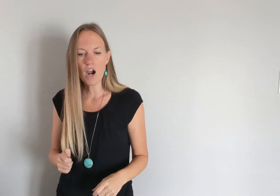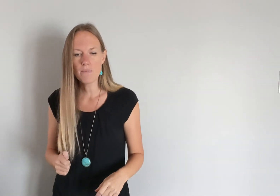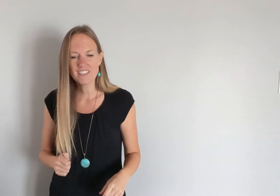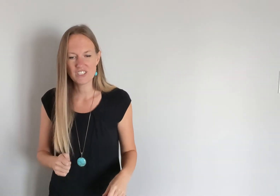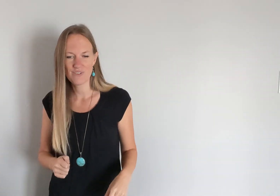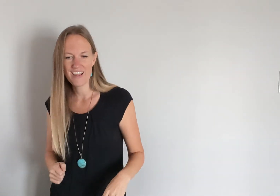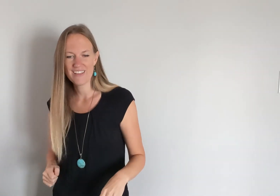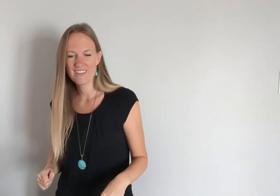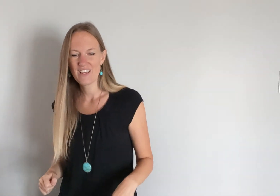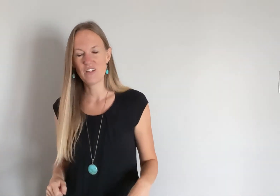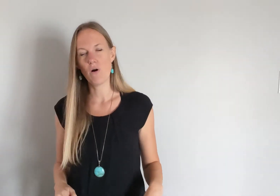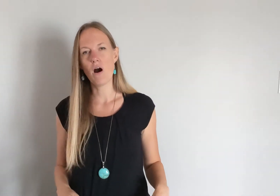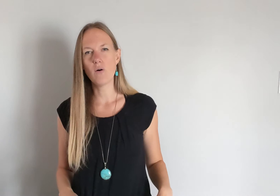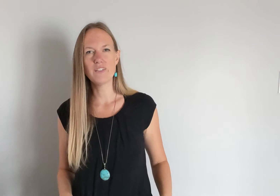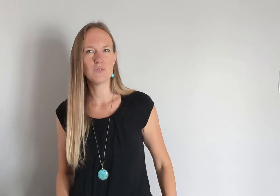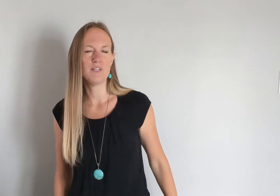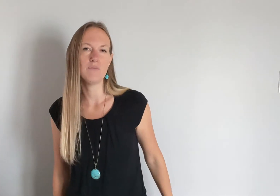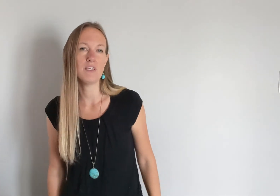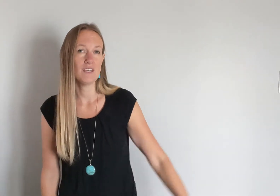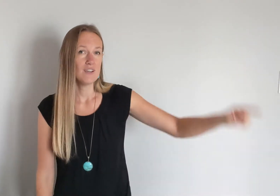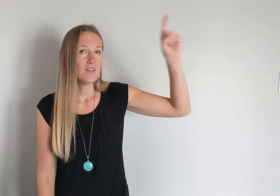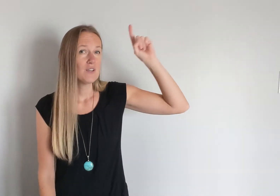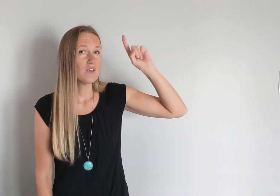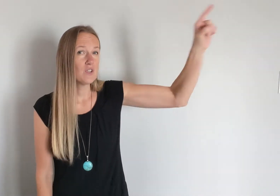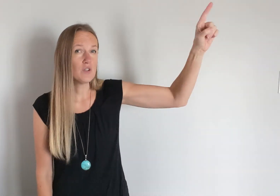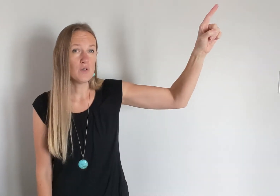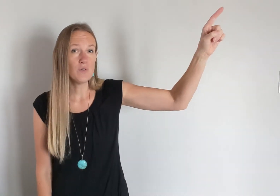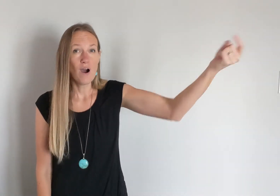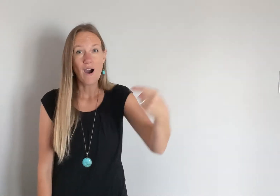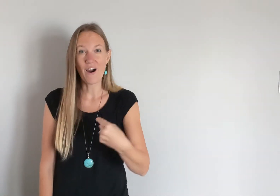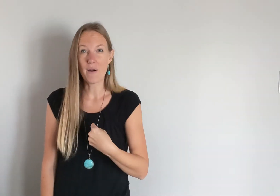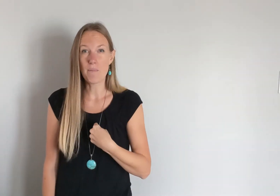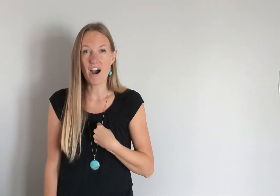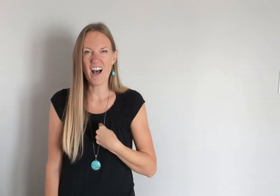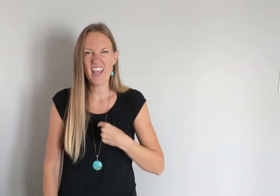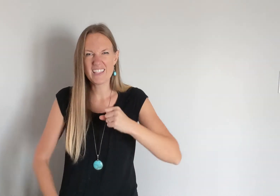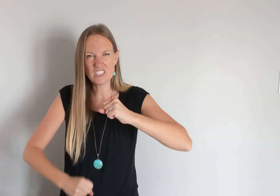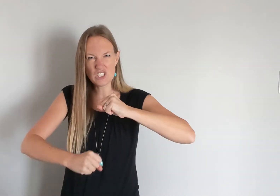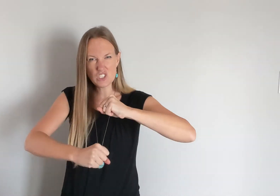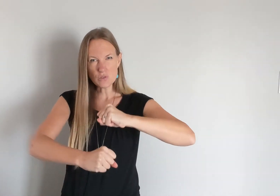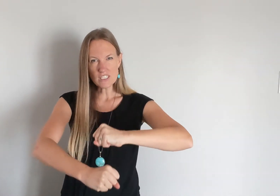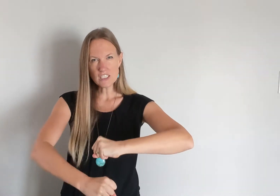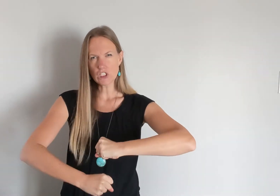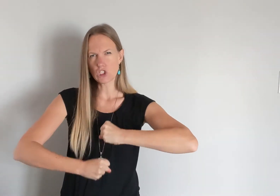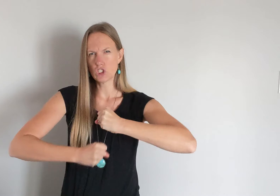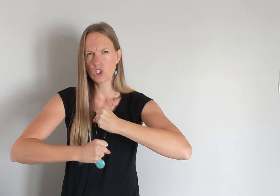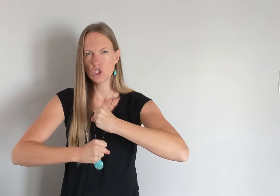my strength and you always will be. You are my, and then strength, you're going to show